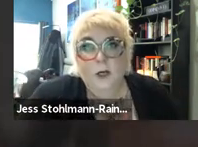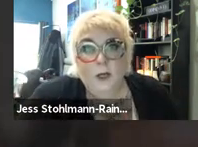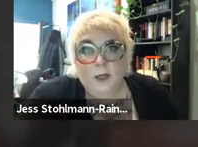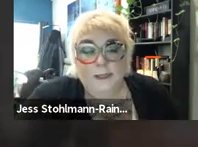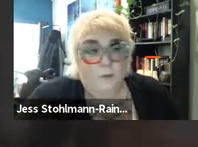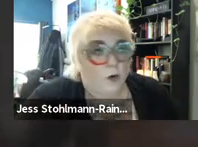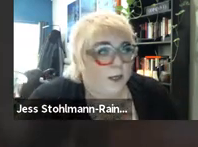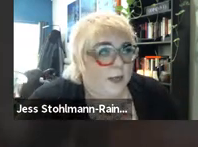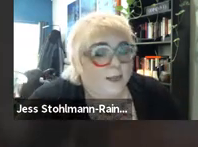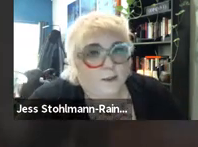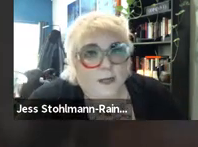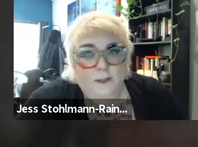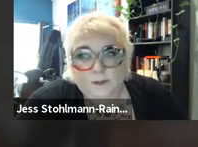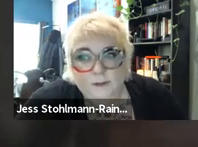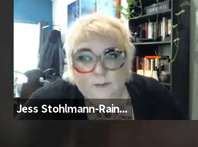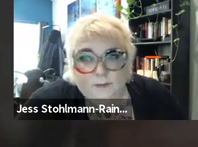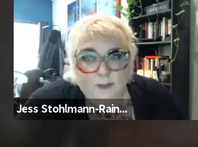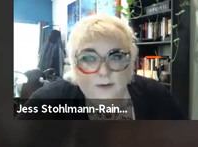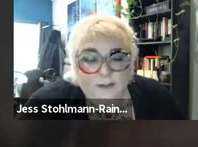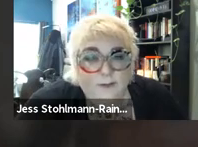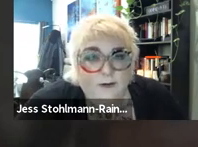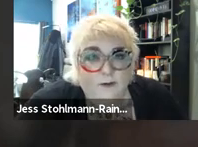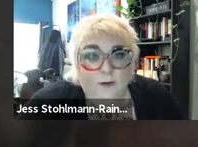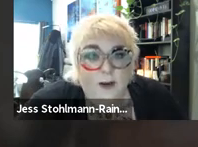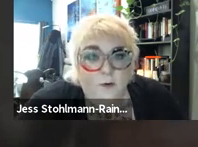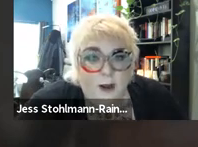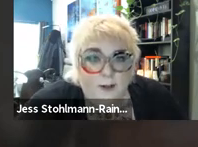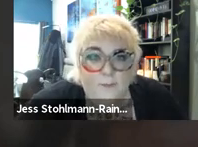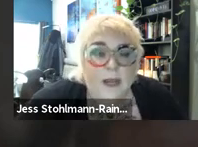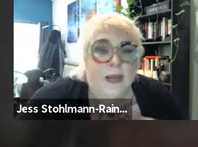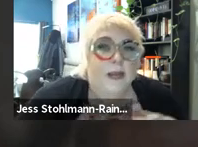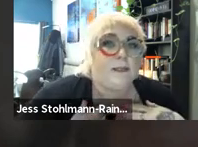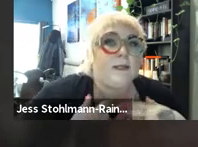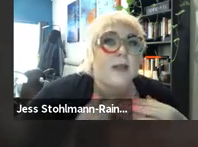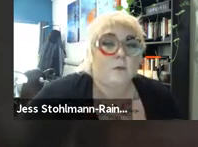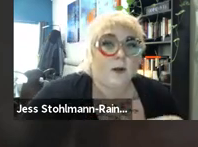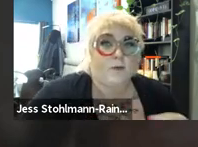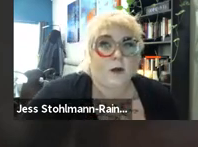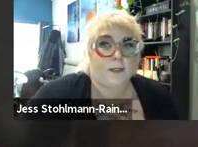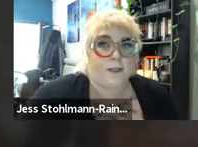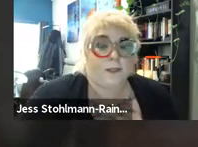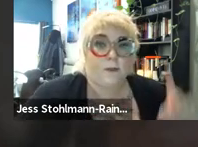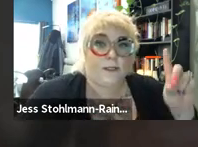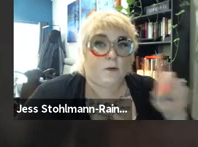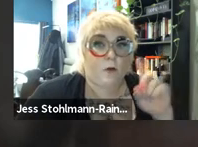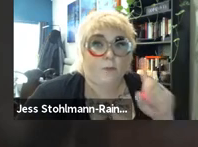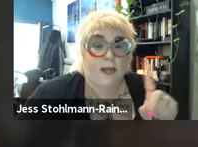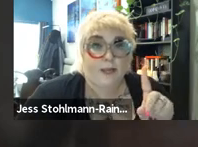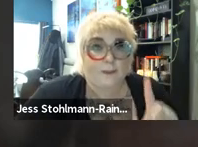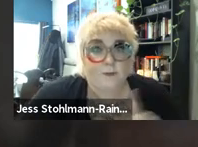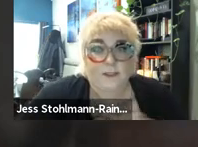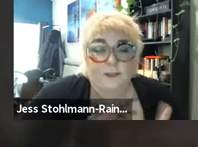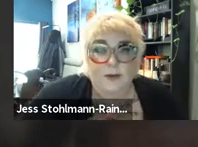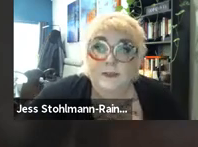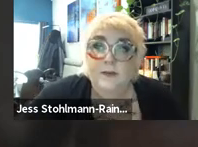for this work and the national national suicide prevention lifeline's been around for quite a while it is a network of call centers so it isn't one